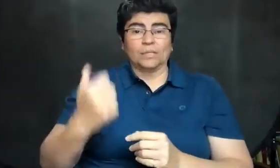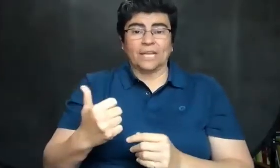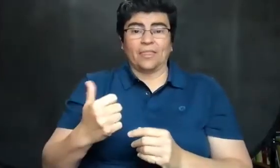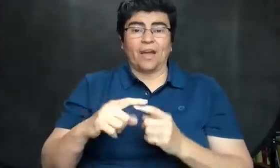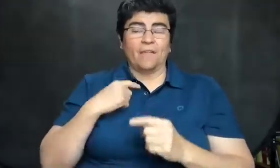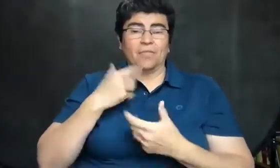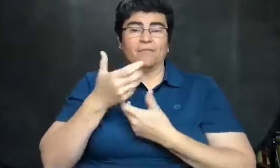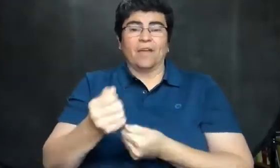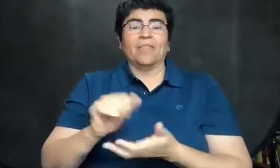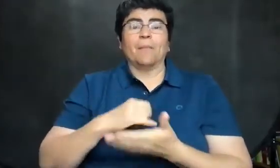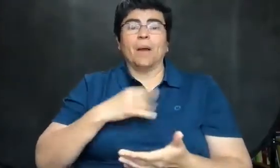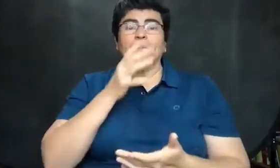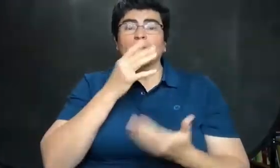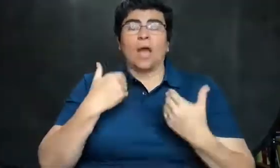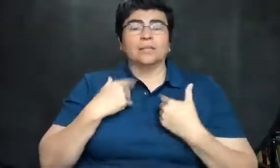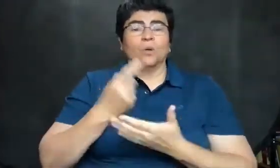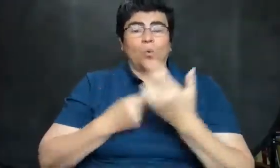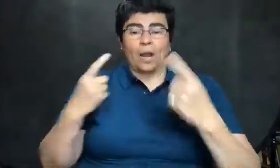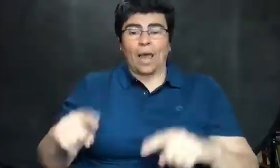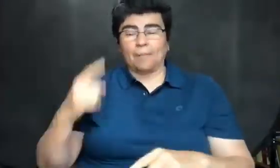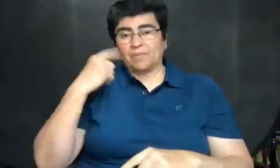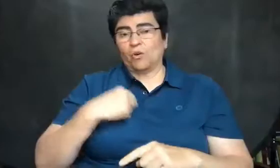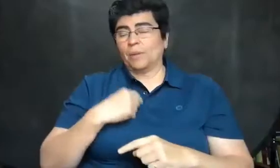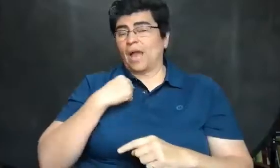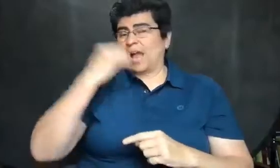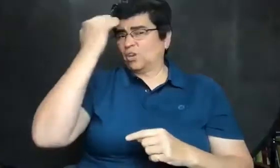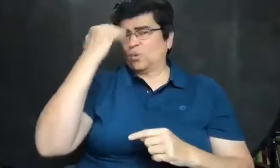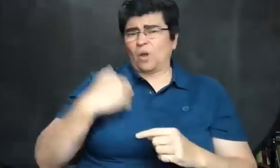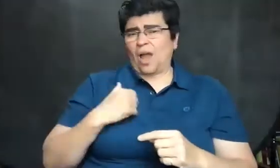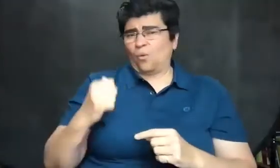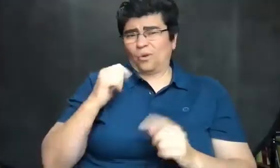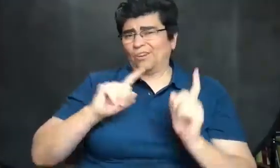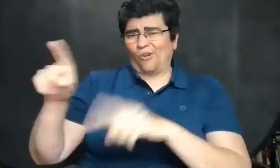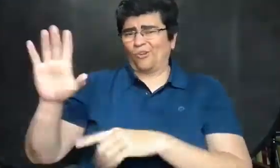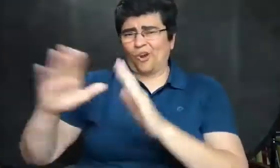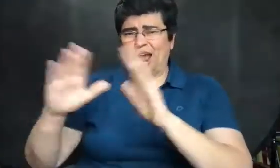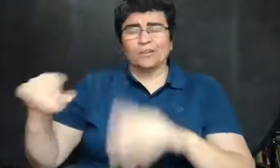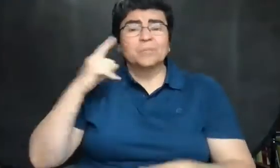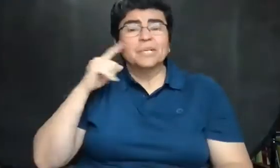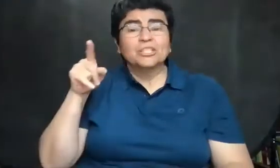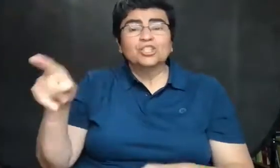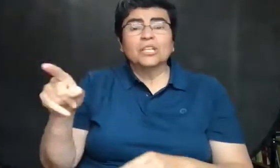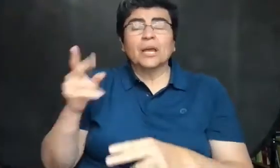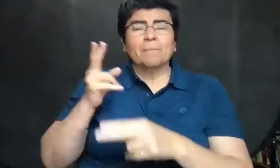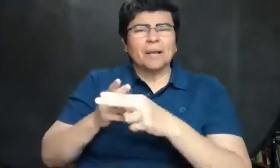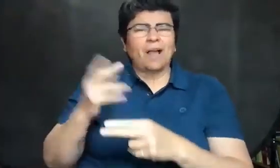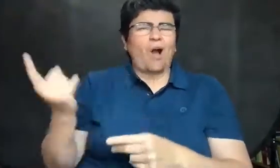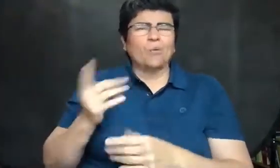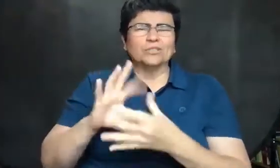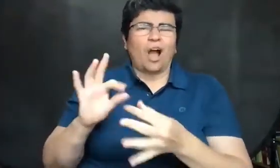had. And what happened for me was this: I knew that I wasn't going to go to her house because she was mentioned in AA, and I thought, I don't want to go to AA. I don't